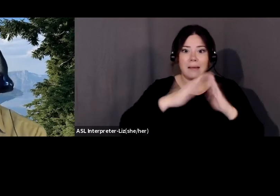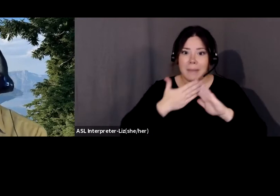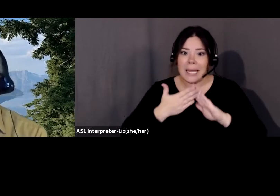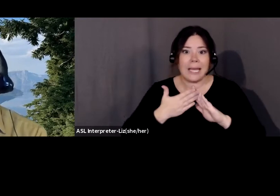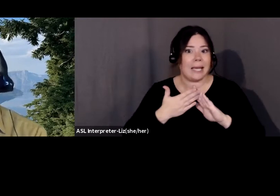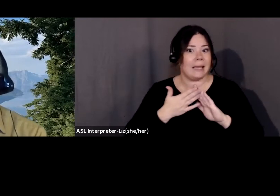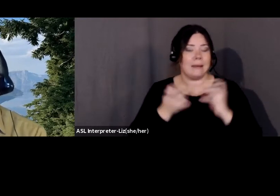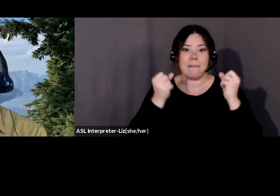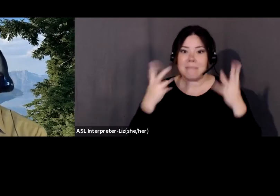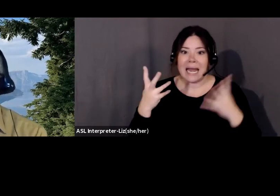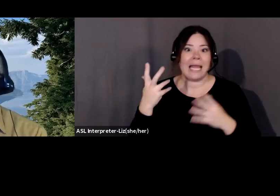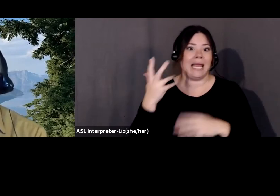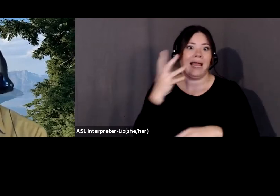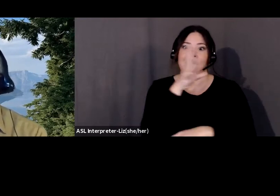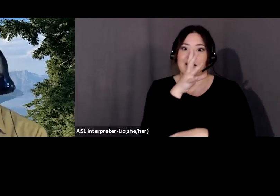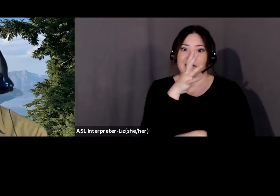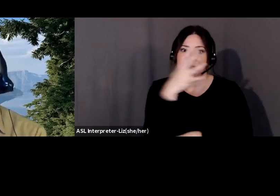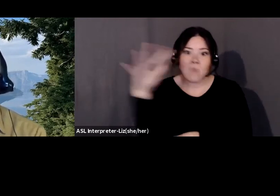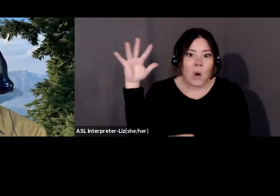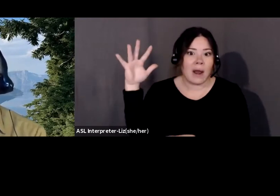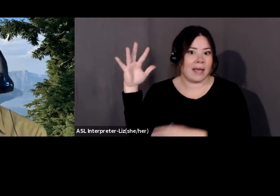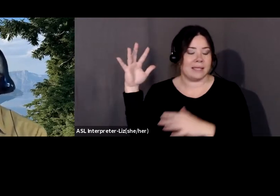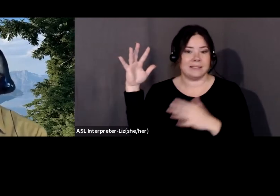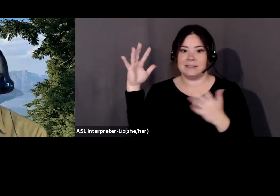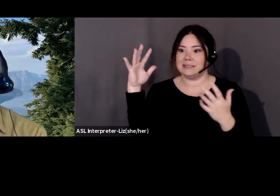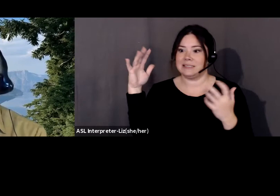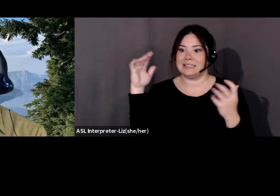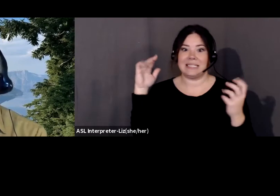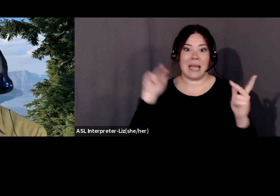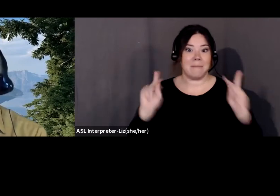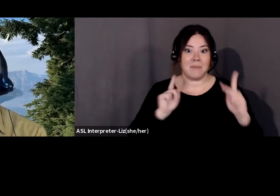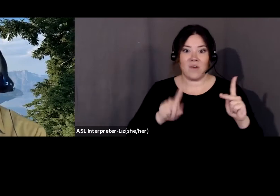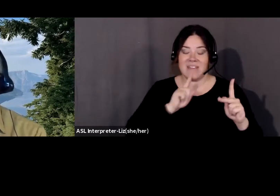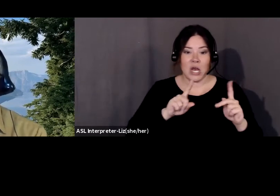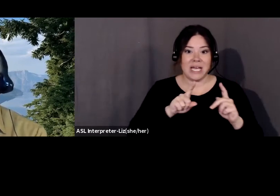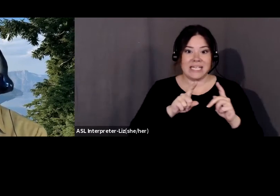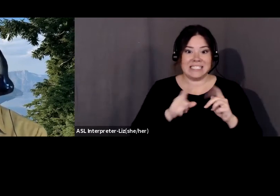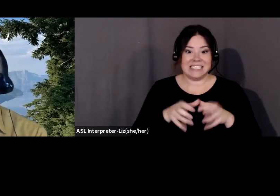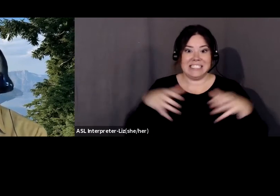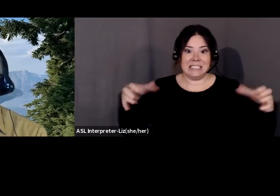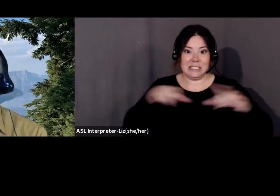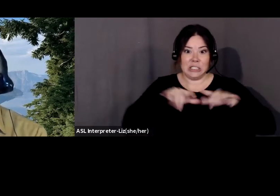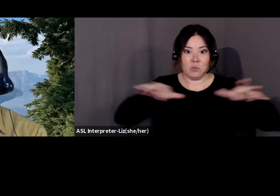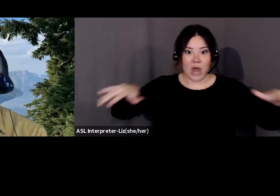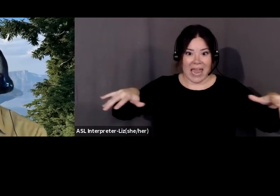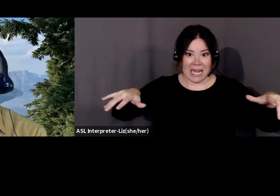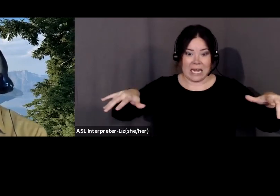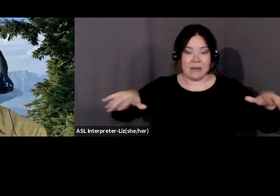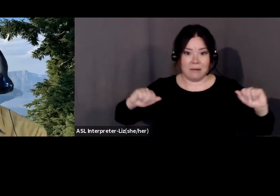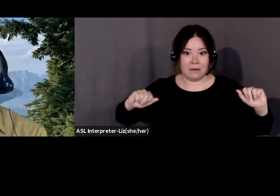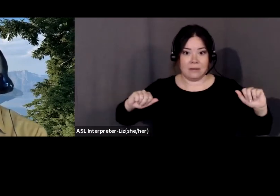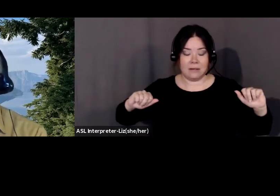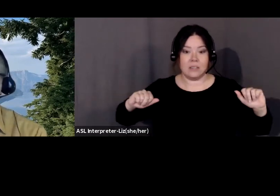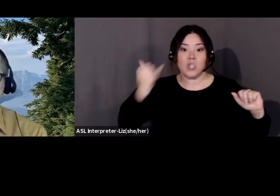backwoods or forests, and people are really spread out. So if we can